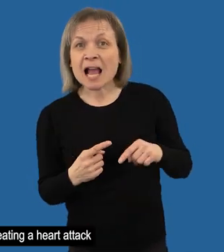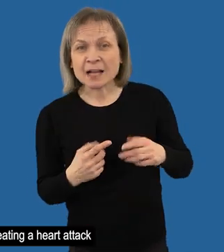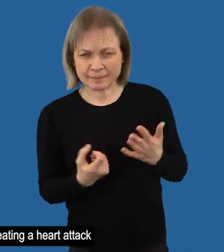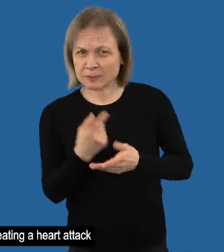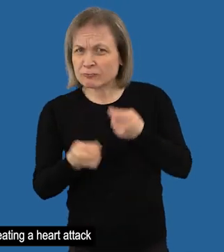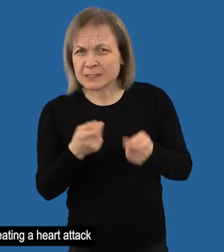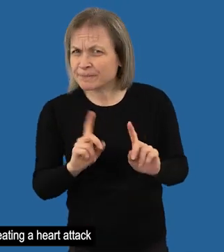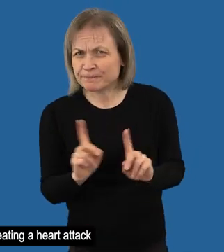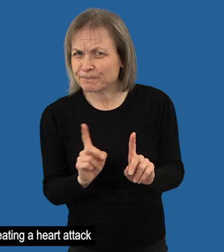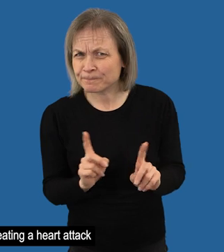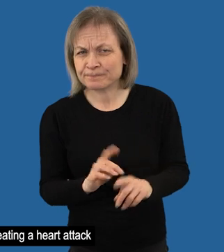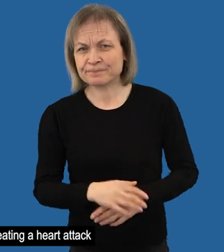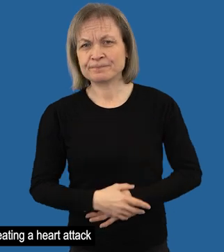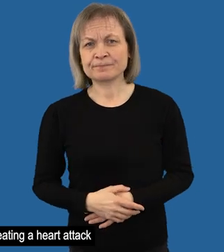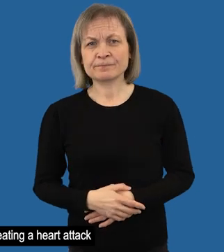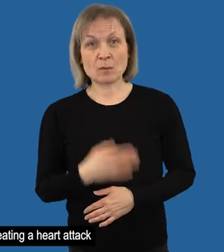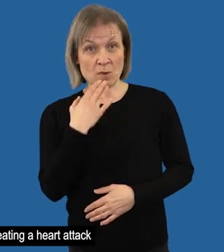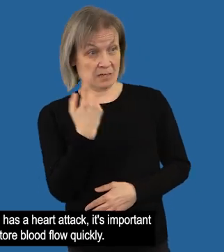Treating a heart attack.